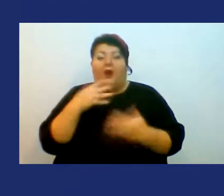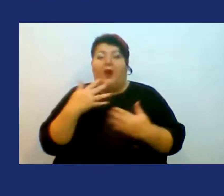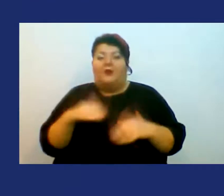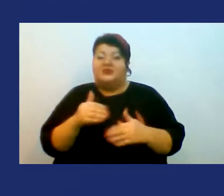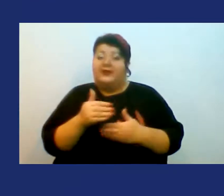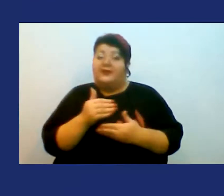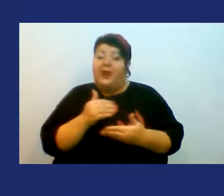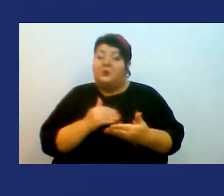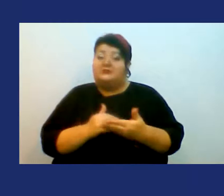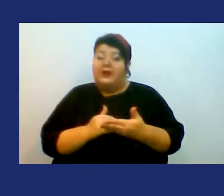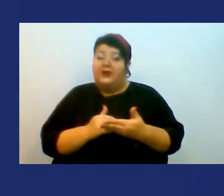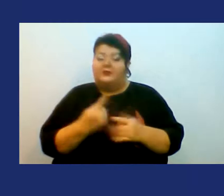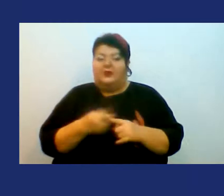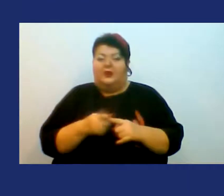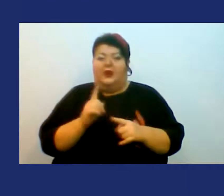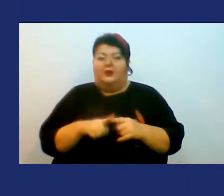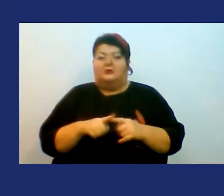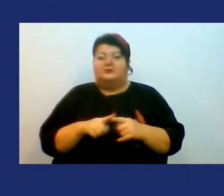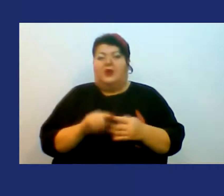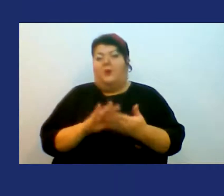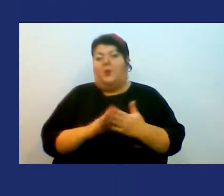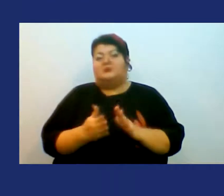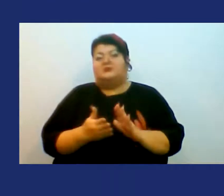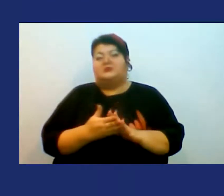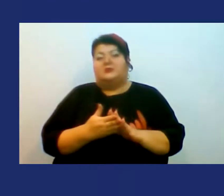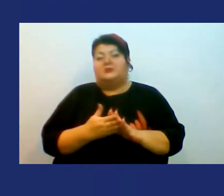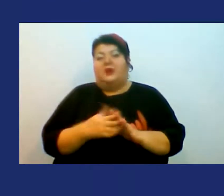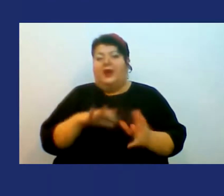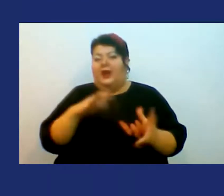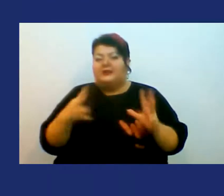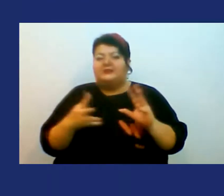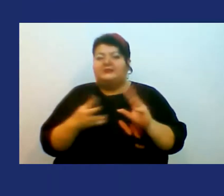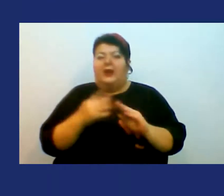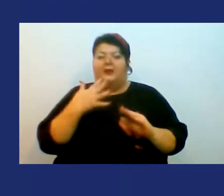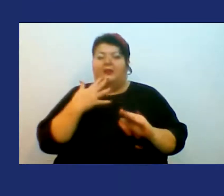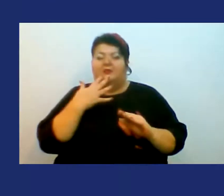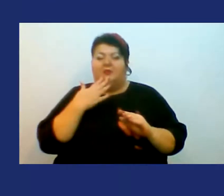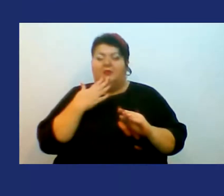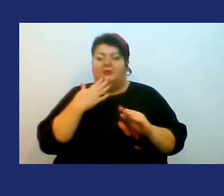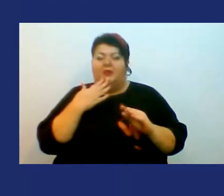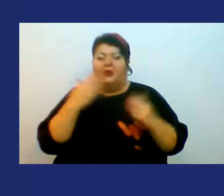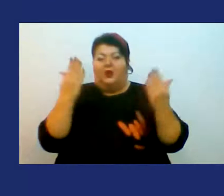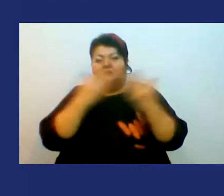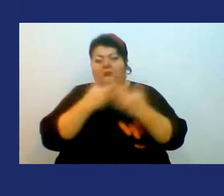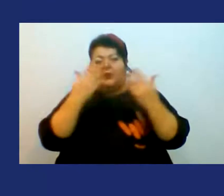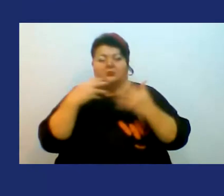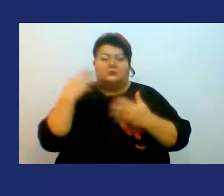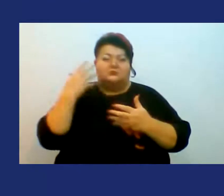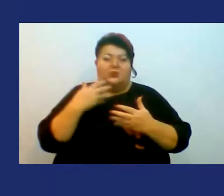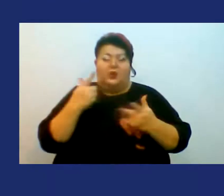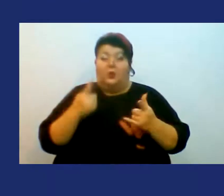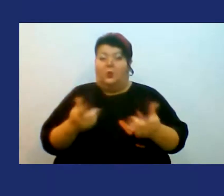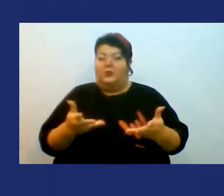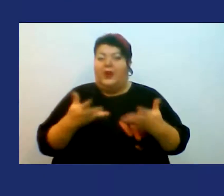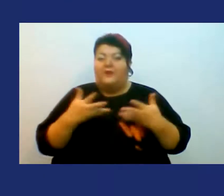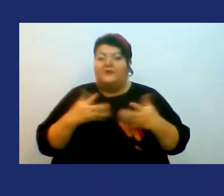speech. That's the positioning of the national media outlets. Just imagining